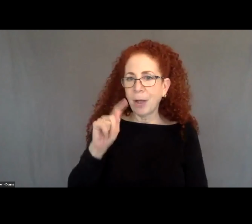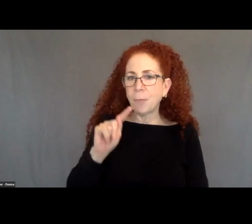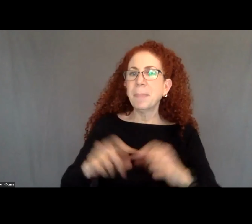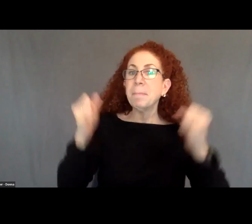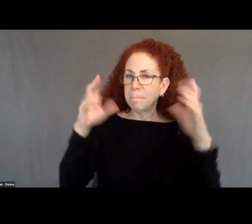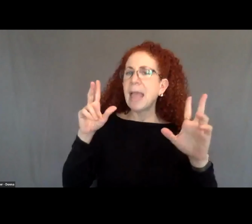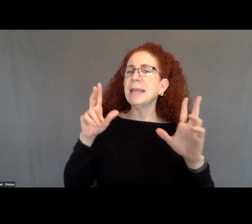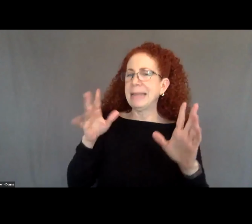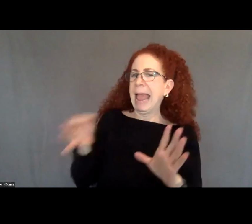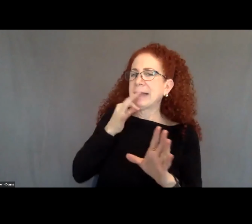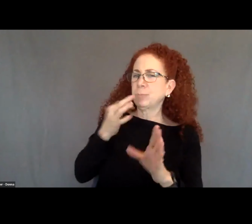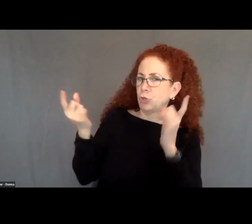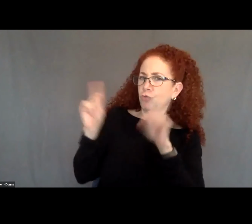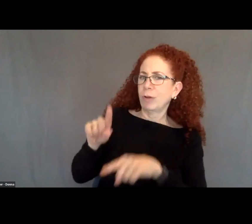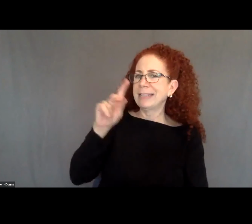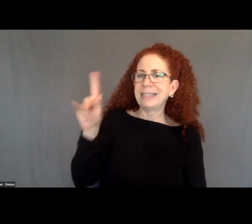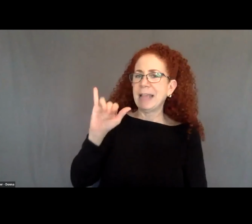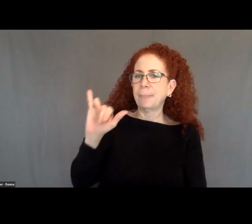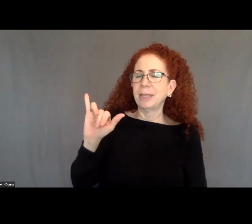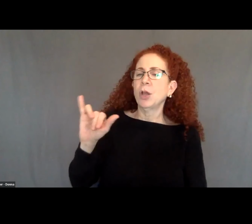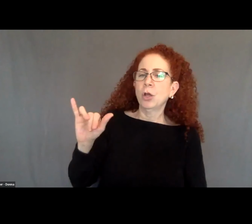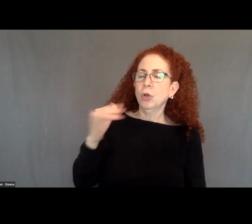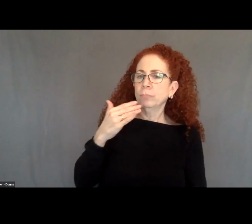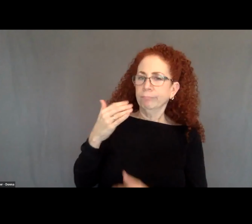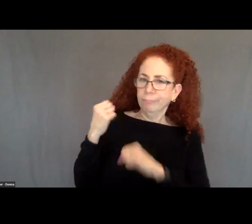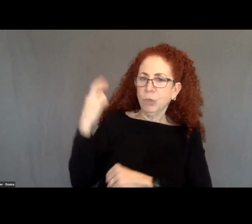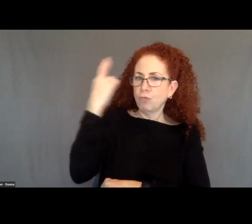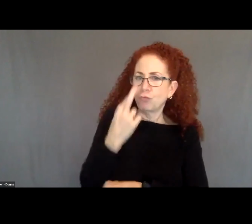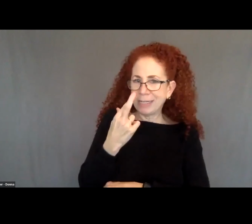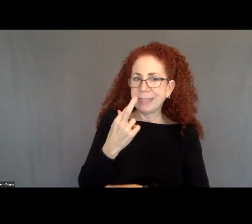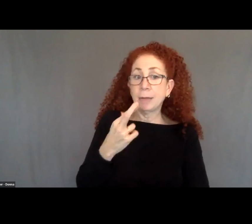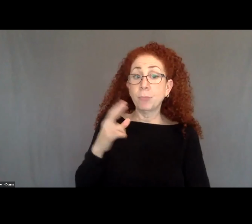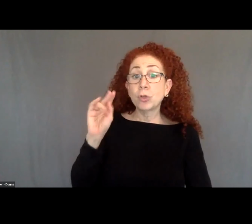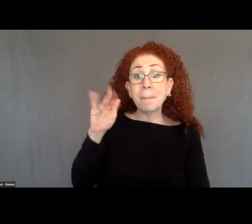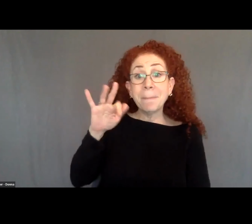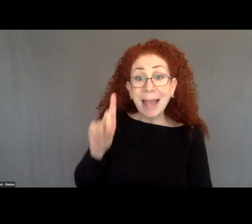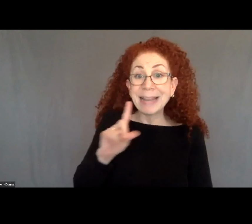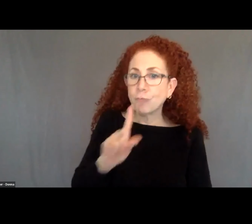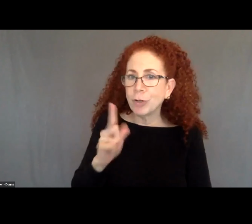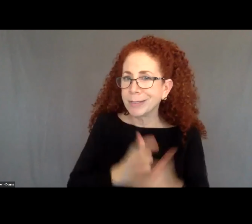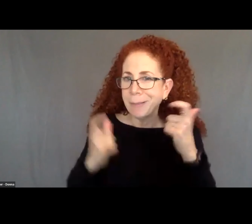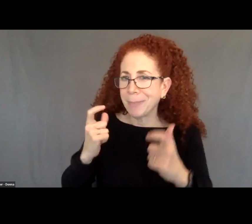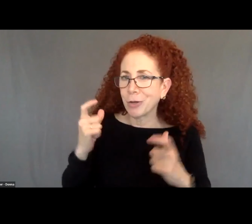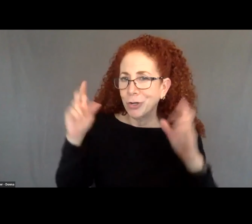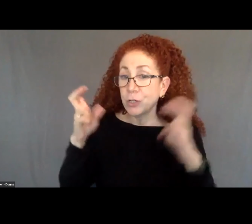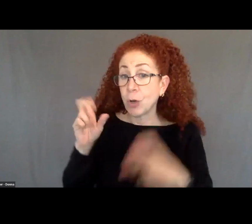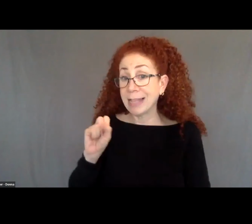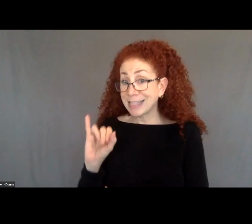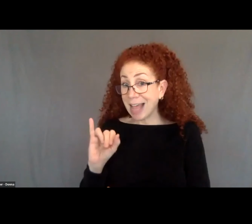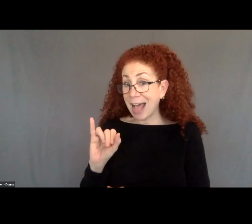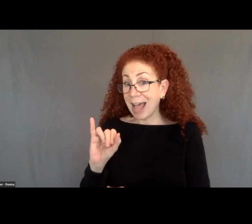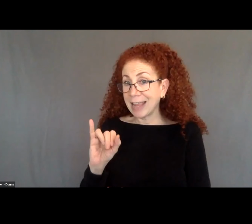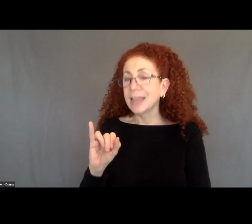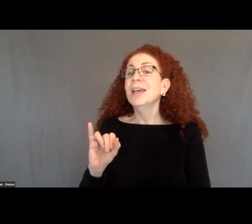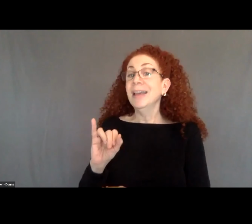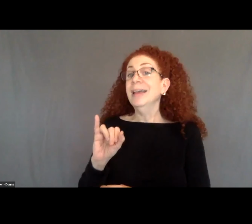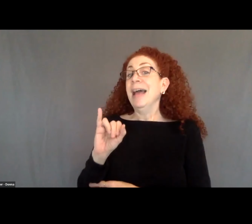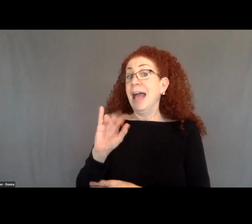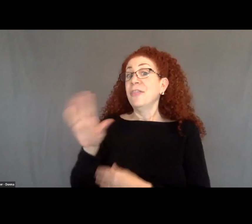factor. And recall again that this kind of understates it because Medicaid is maybe the bigger issue, right? SSI was usually a direct route to